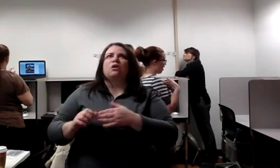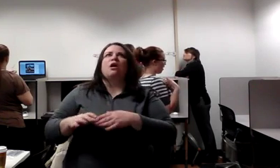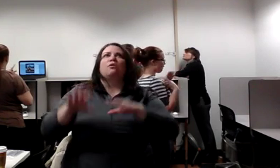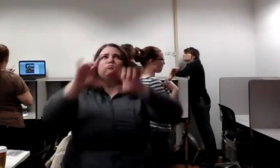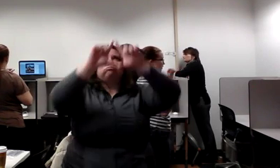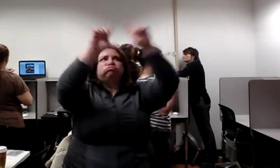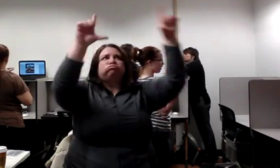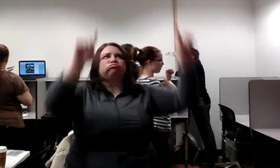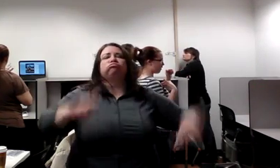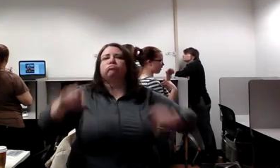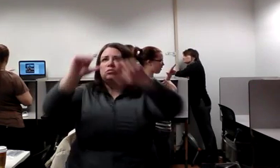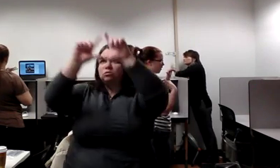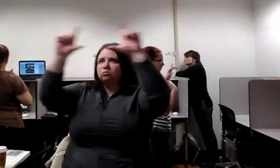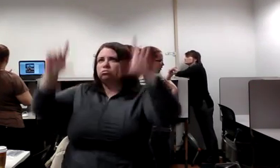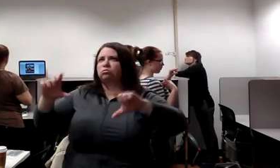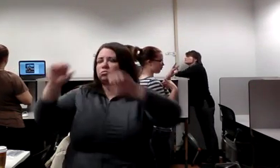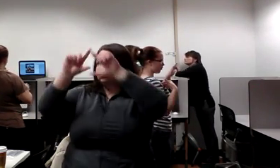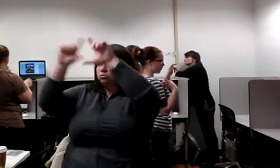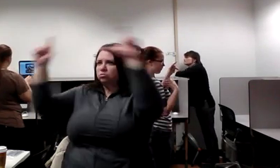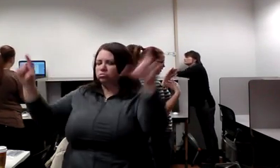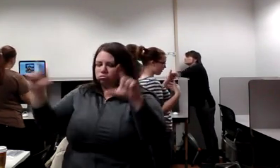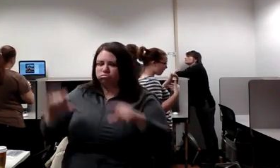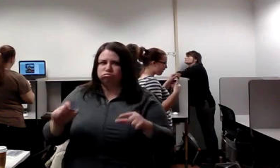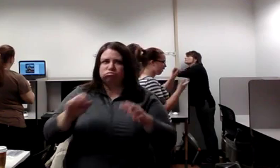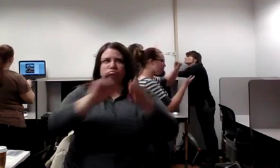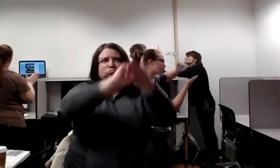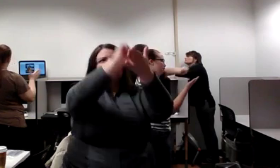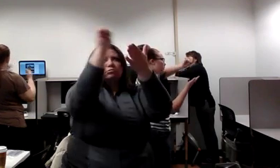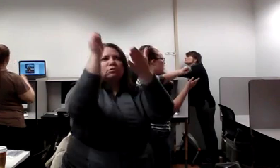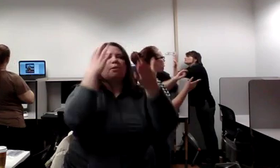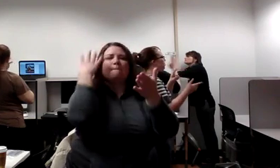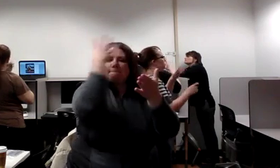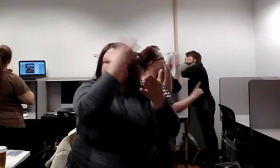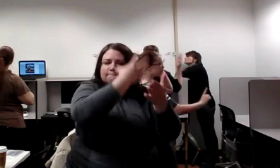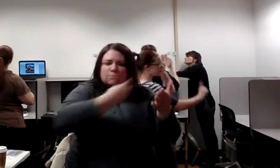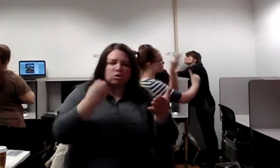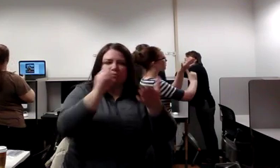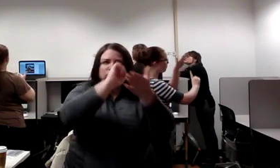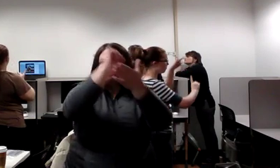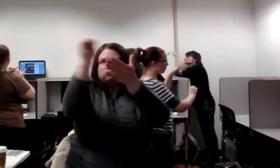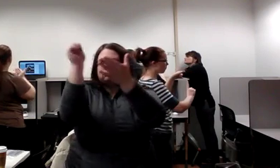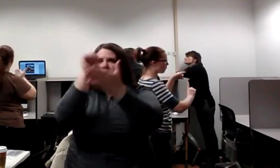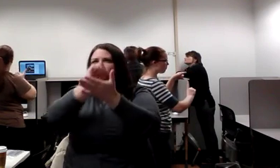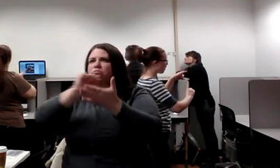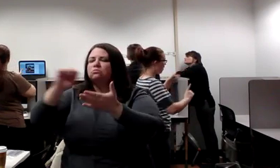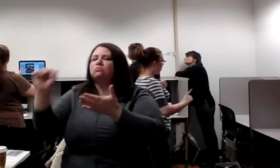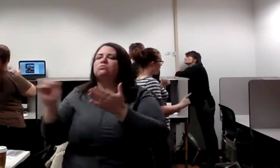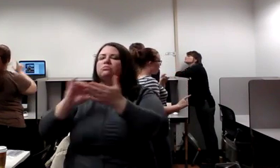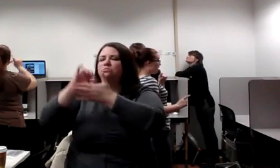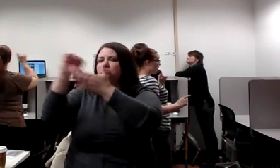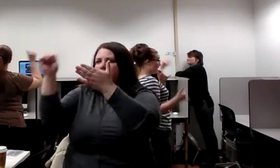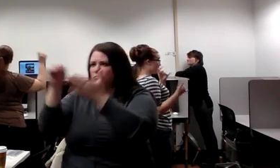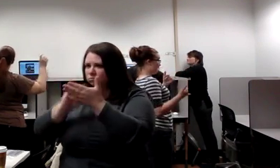label on every drawer was beautifully hand calligraphed. Because I had dropped out and didn't have to take the normal